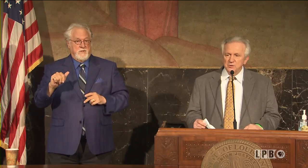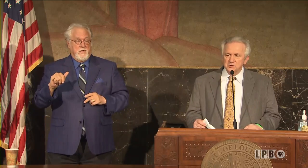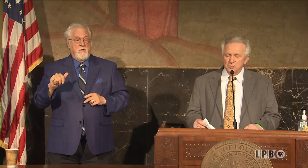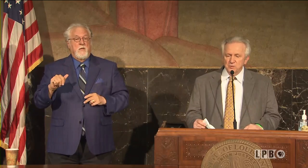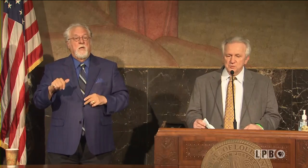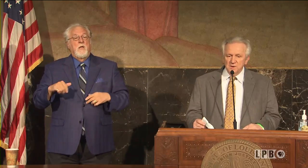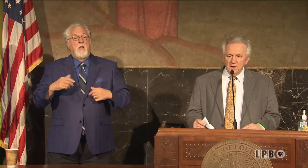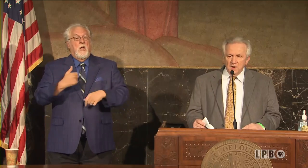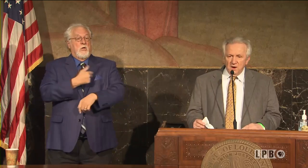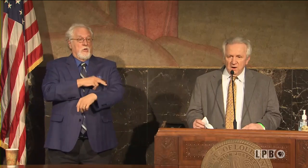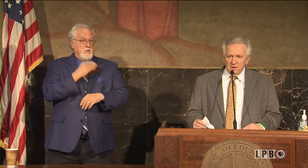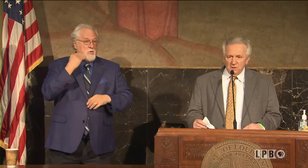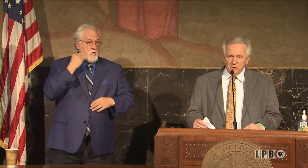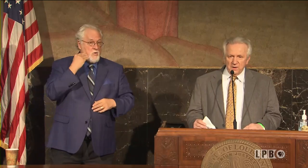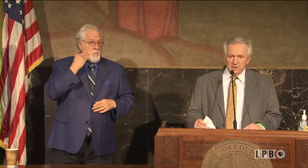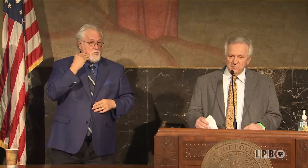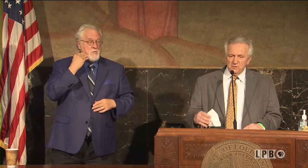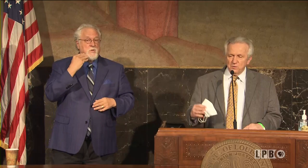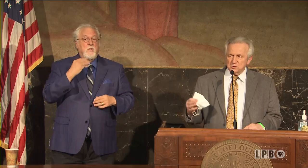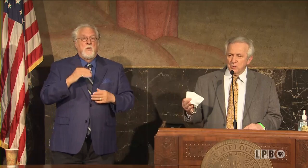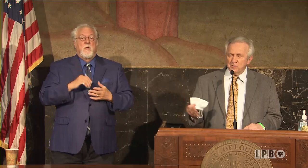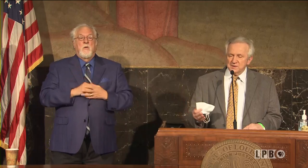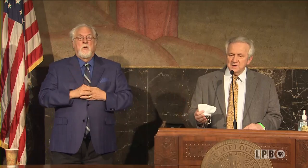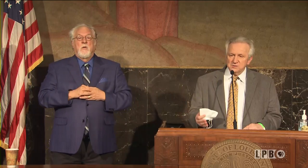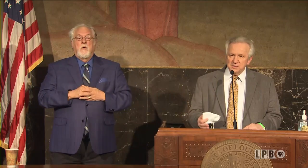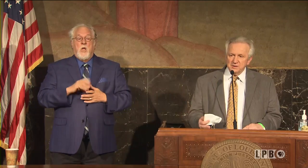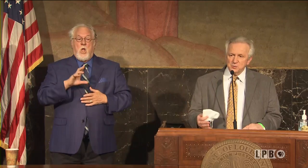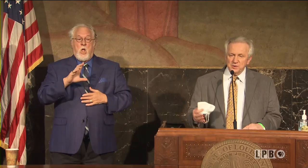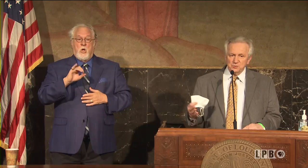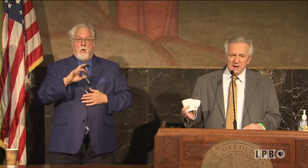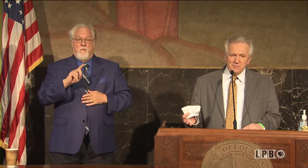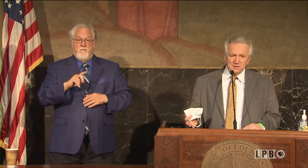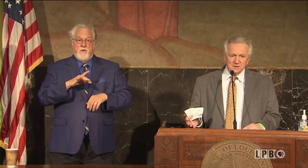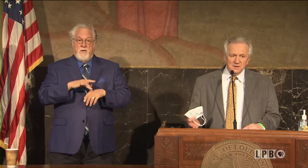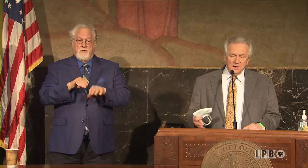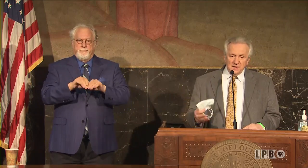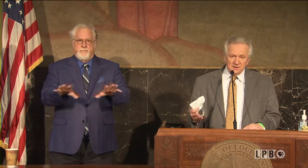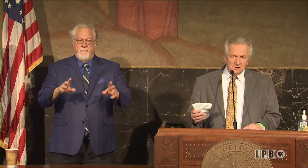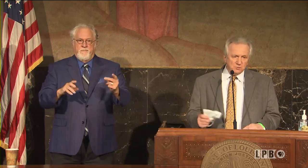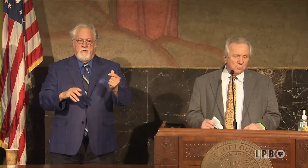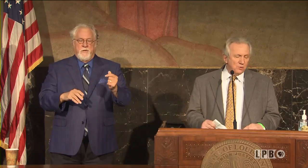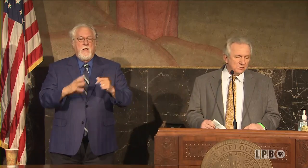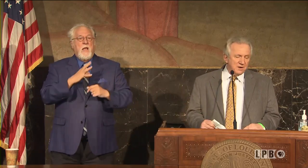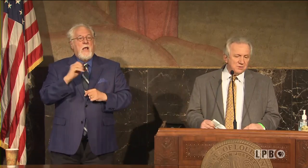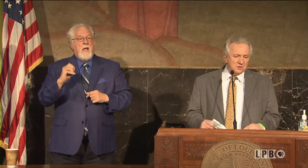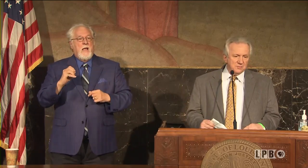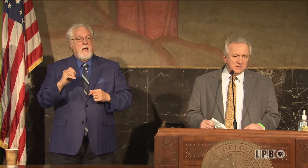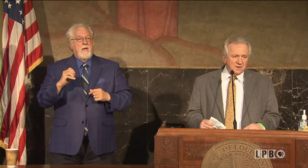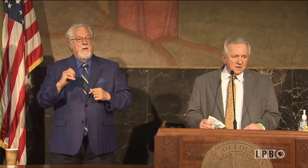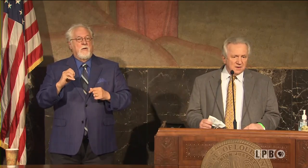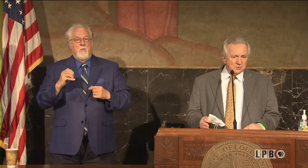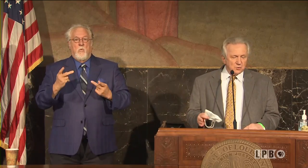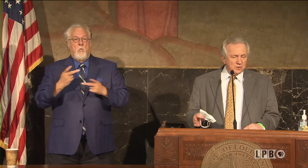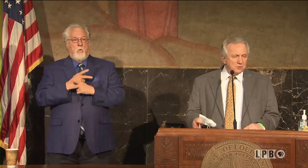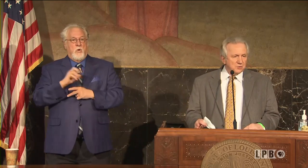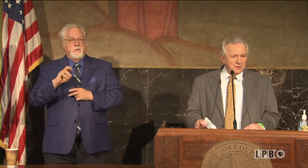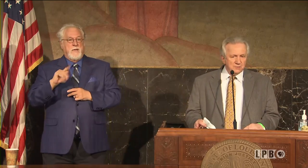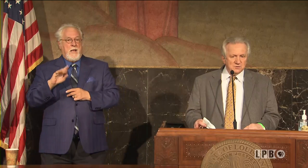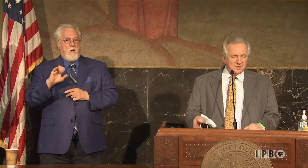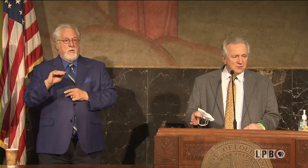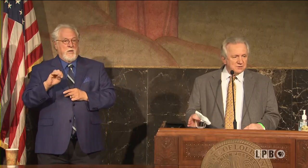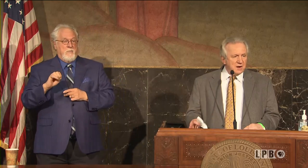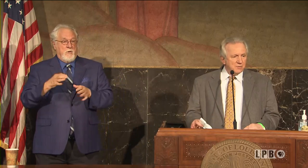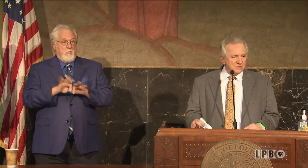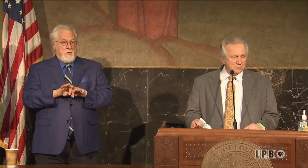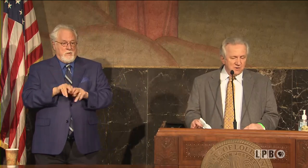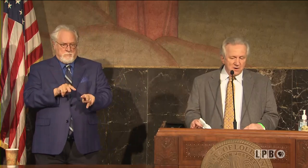in the nursing homes, where once COVID gets in there, it spreads rapidly and there's worse outcome, it's critical that we